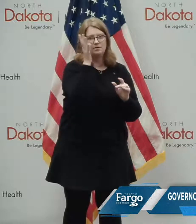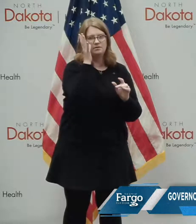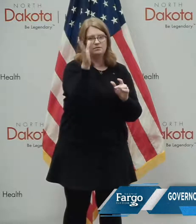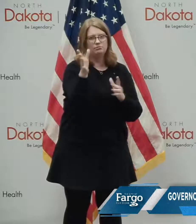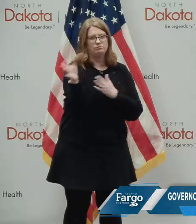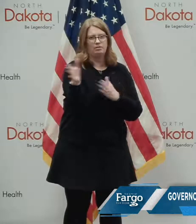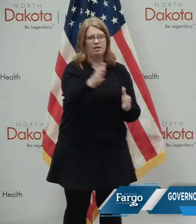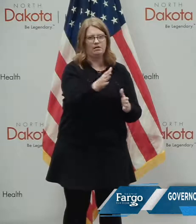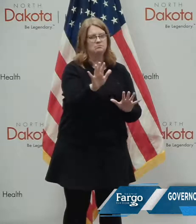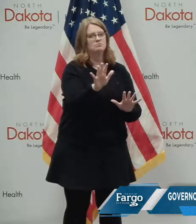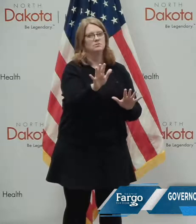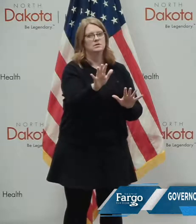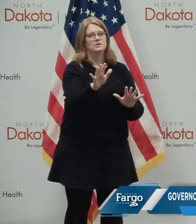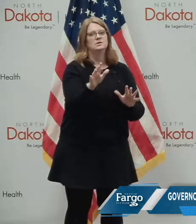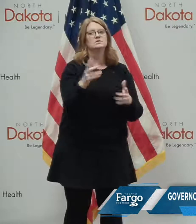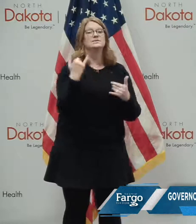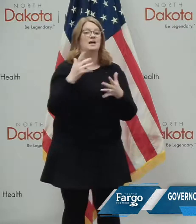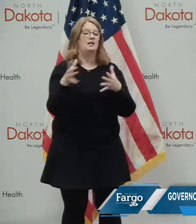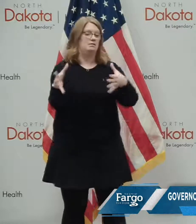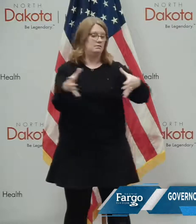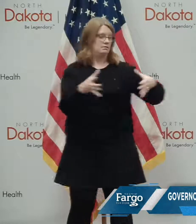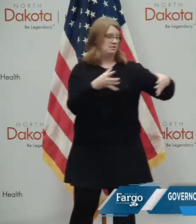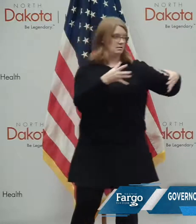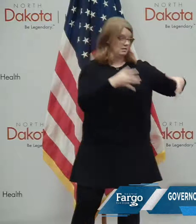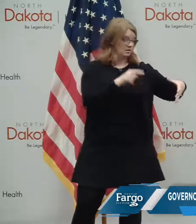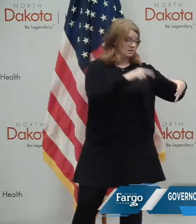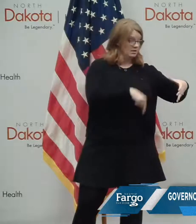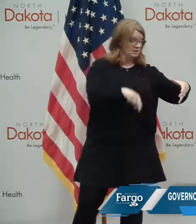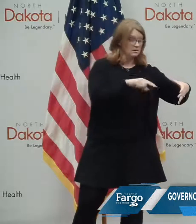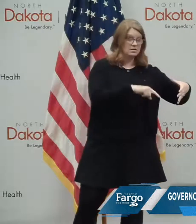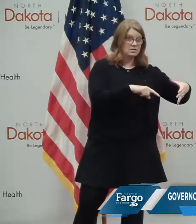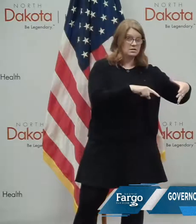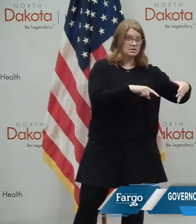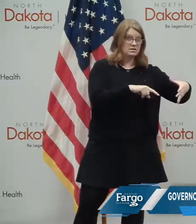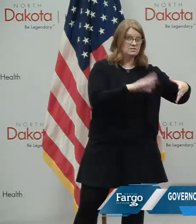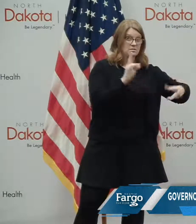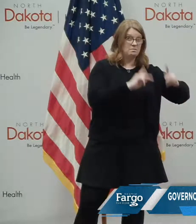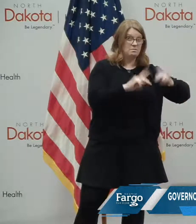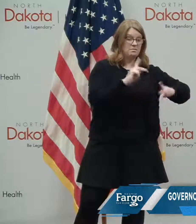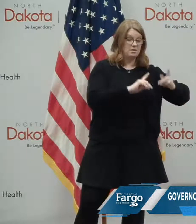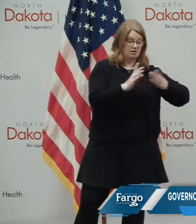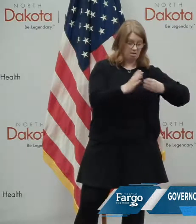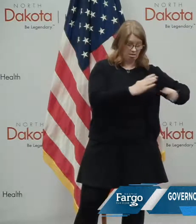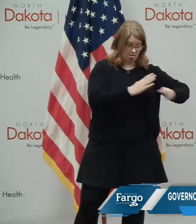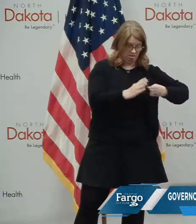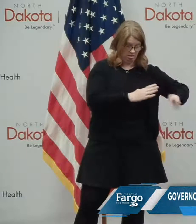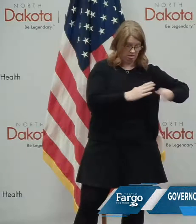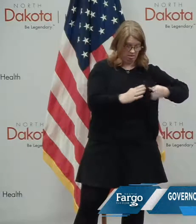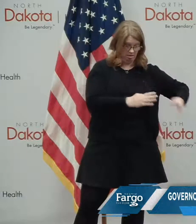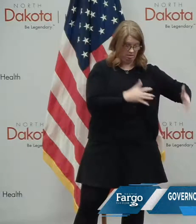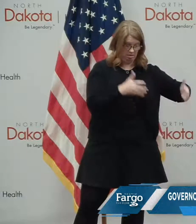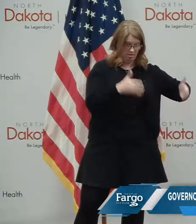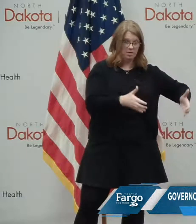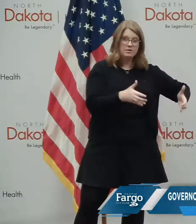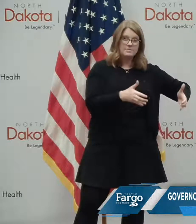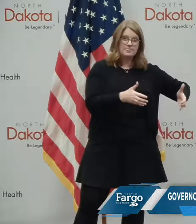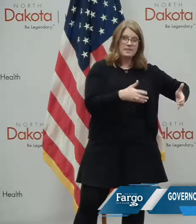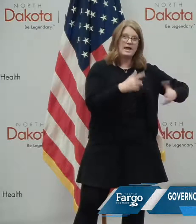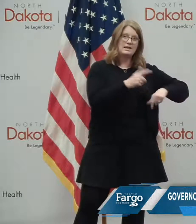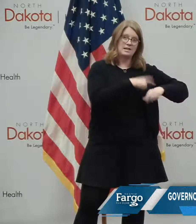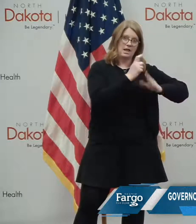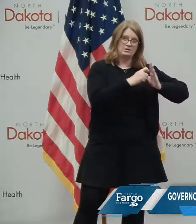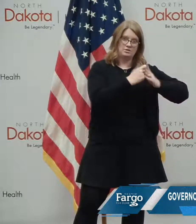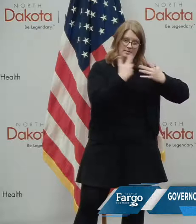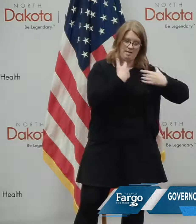Let's pull a separate set of people who aren't caught in the tyranny of the urgent to work about long term. That's that long term health department.